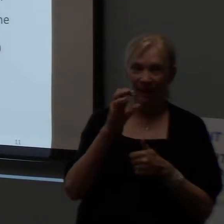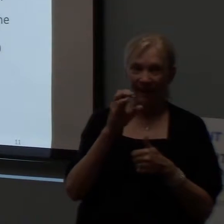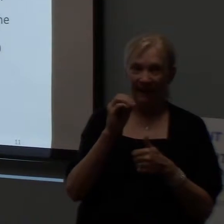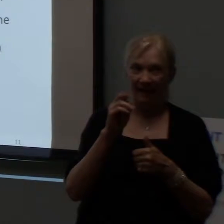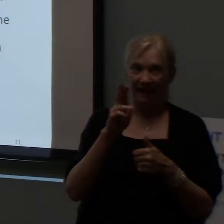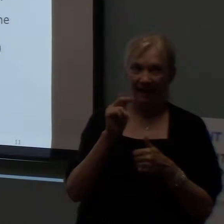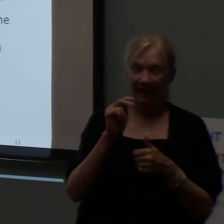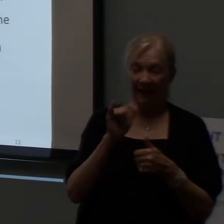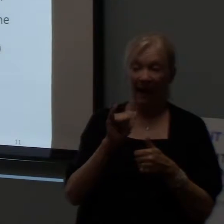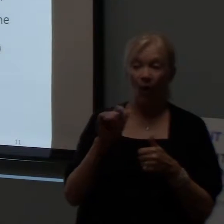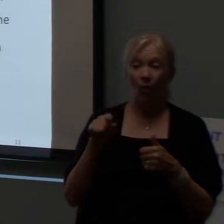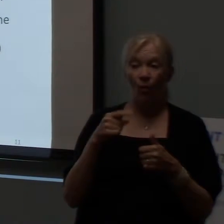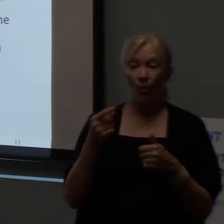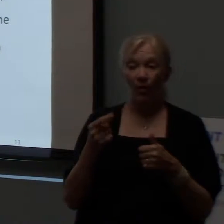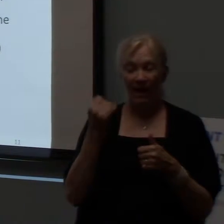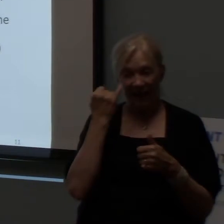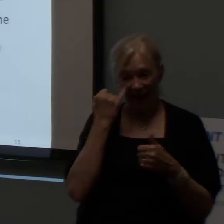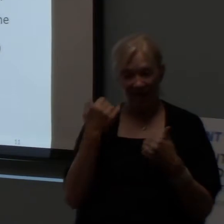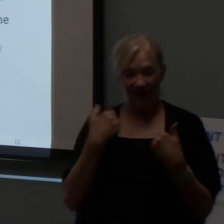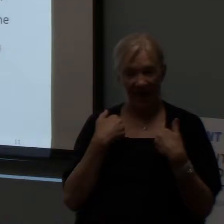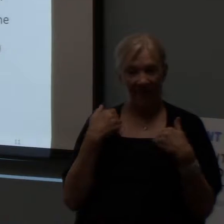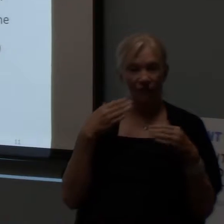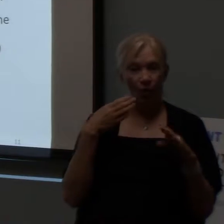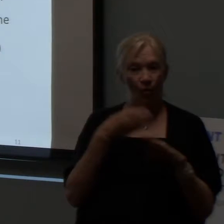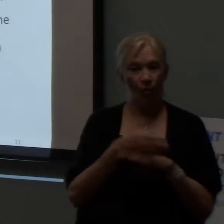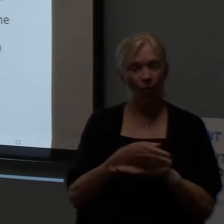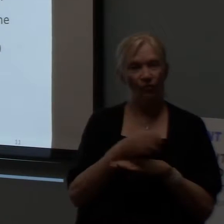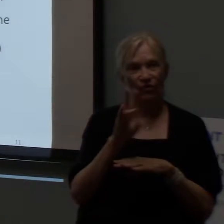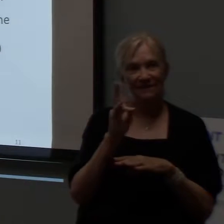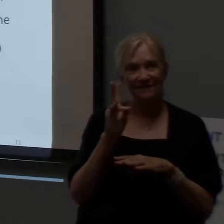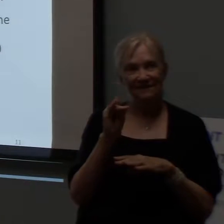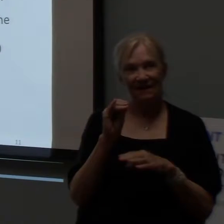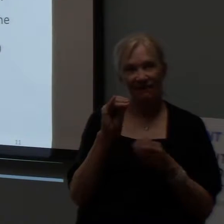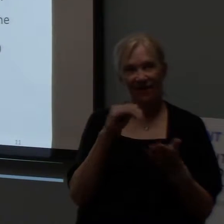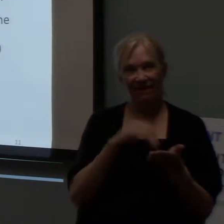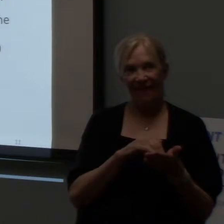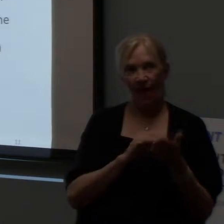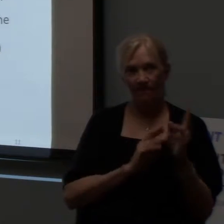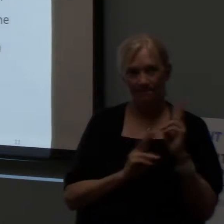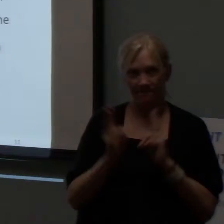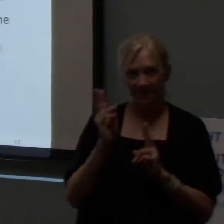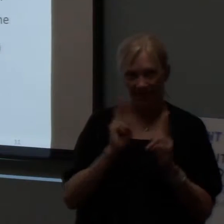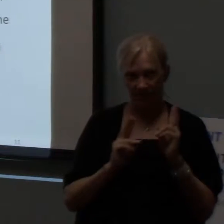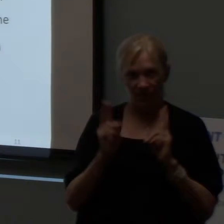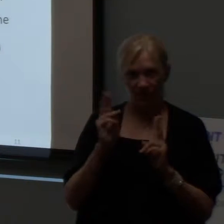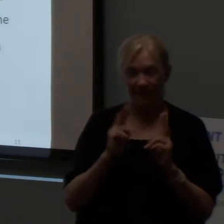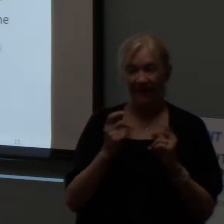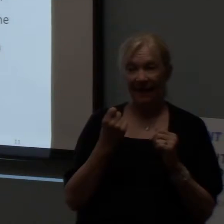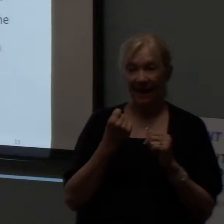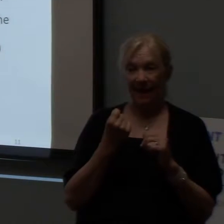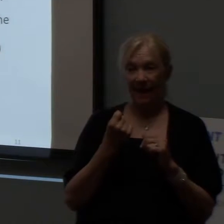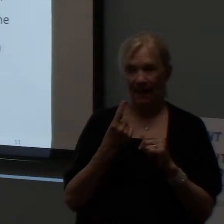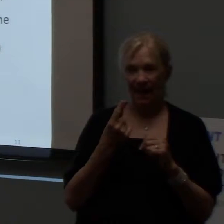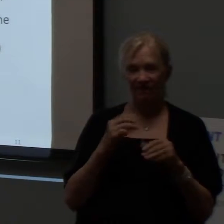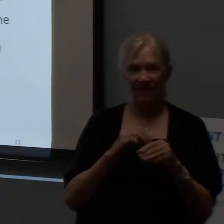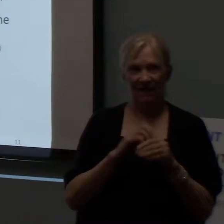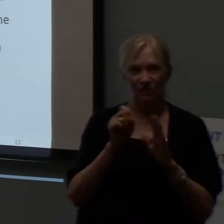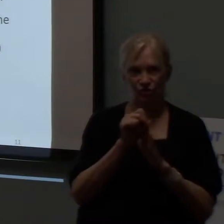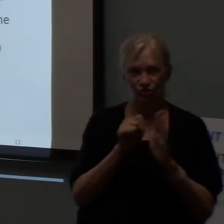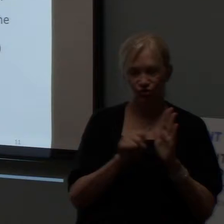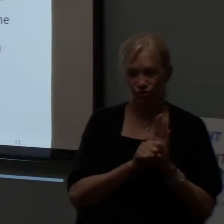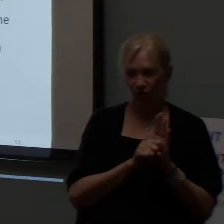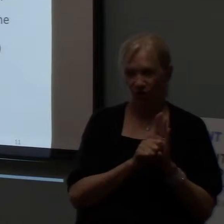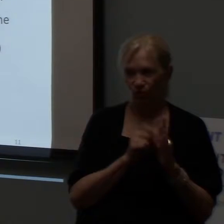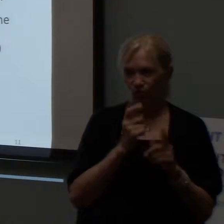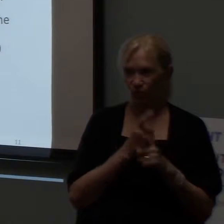for counties with over 70,000 people. And that would mean 11 counties in the state of Colorado